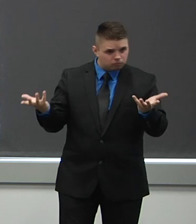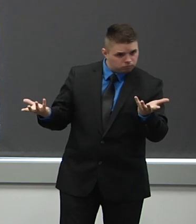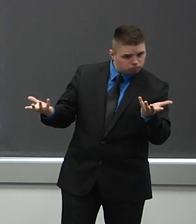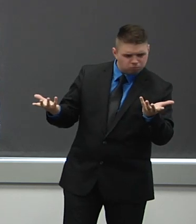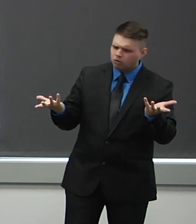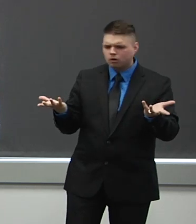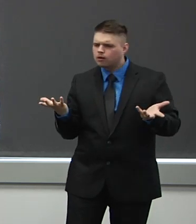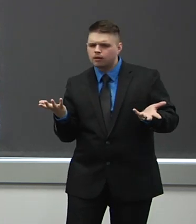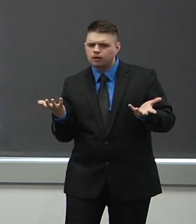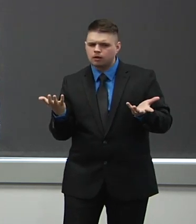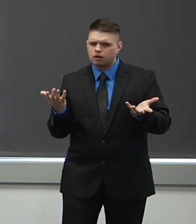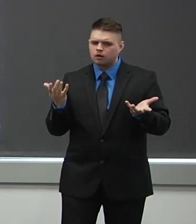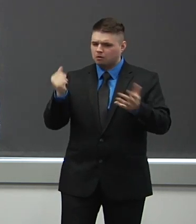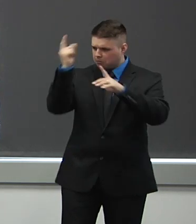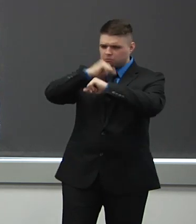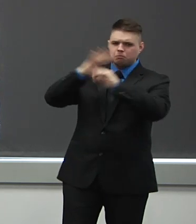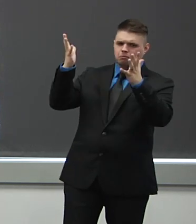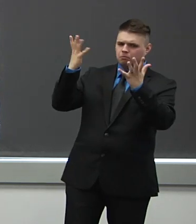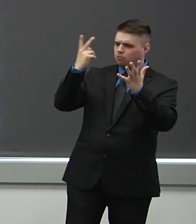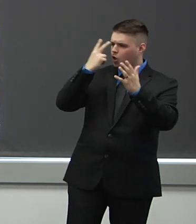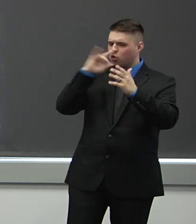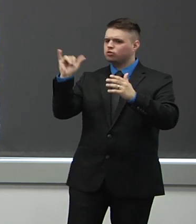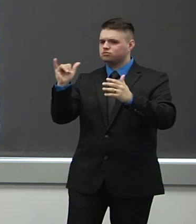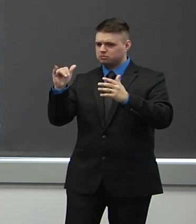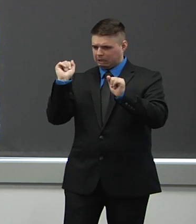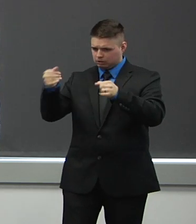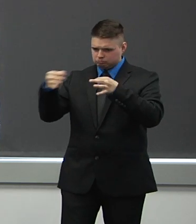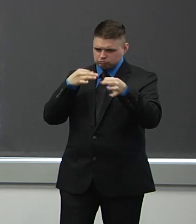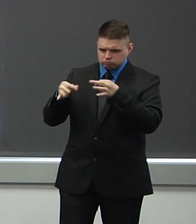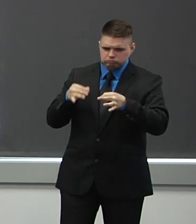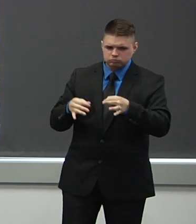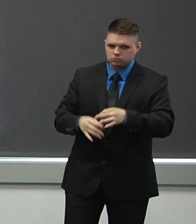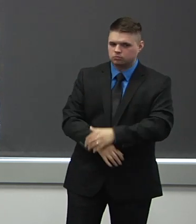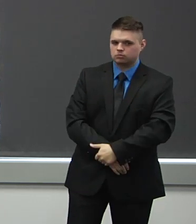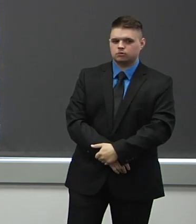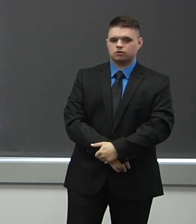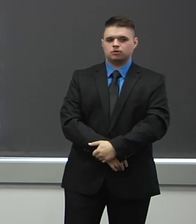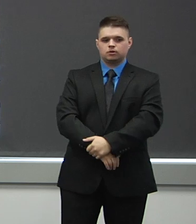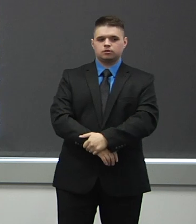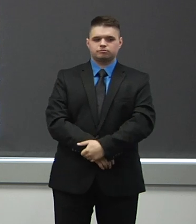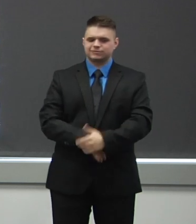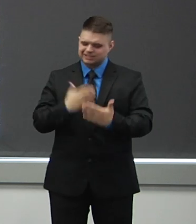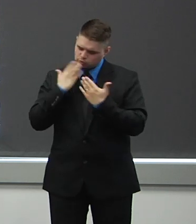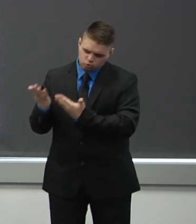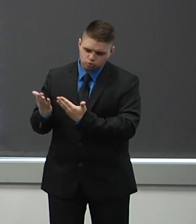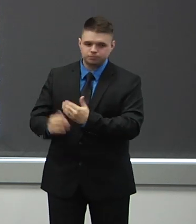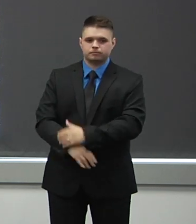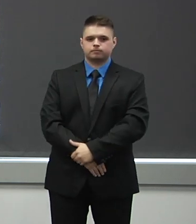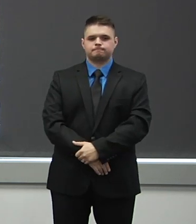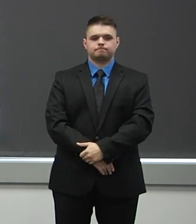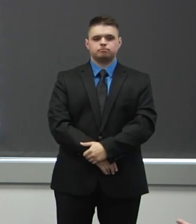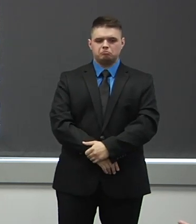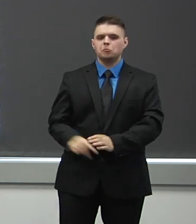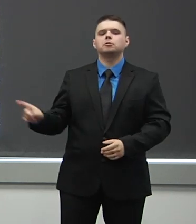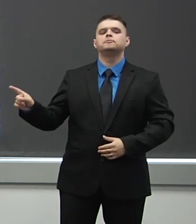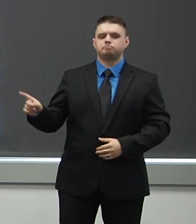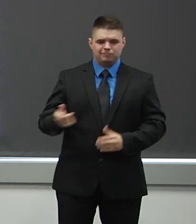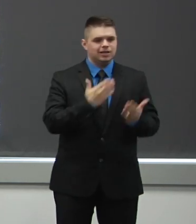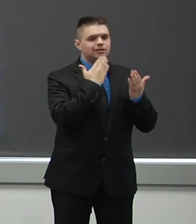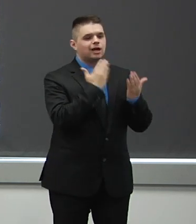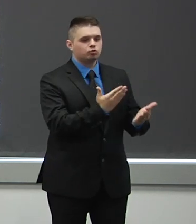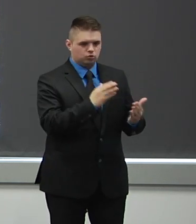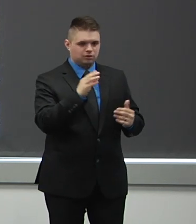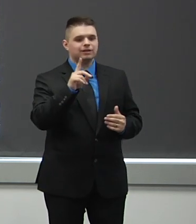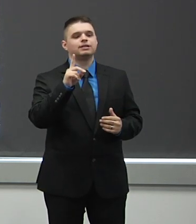at when lifting various executive orders? Thank you. Thank you, Dick, for that question. I